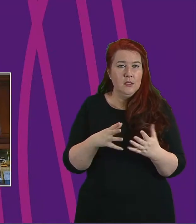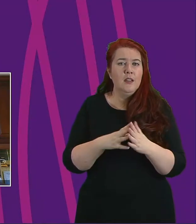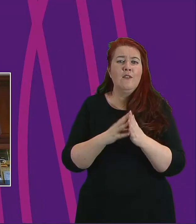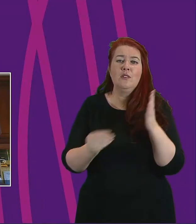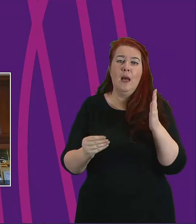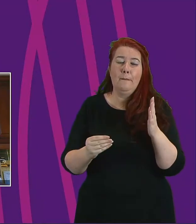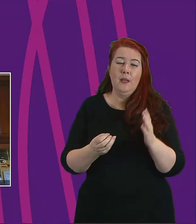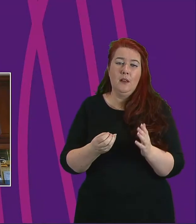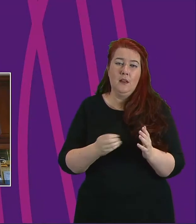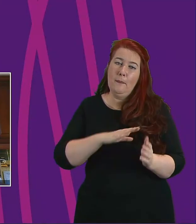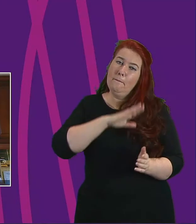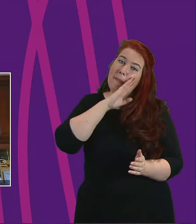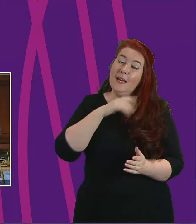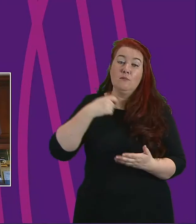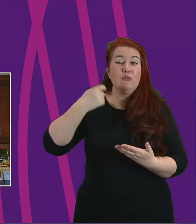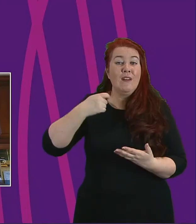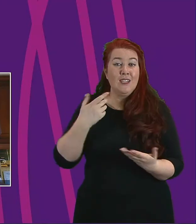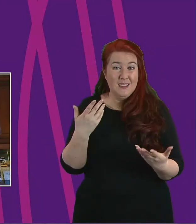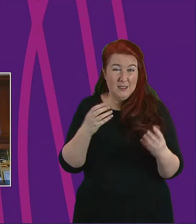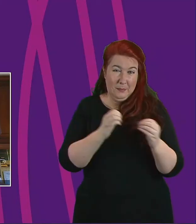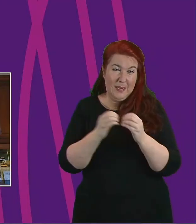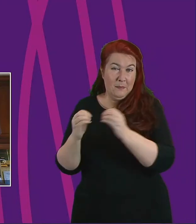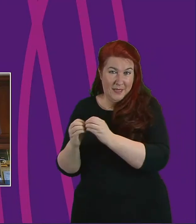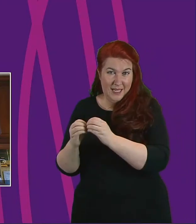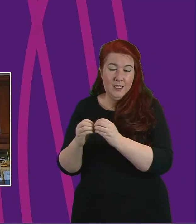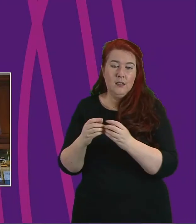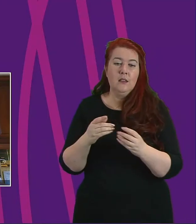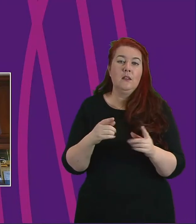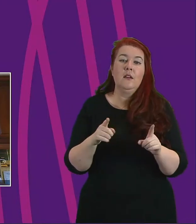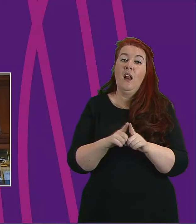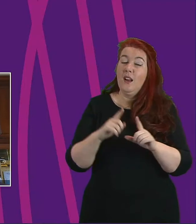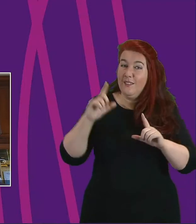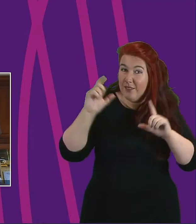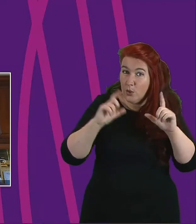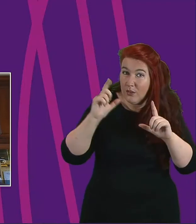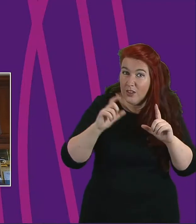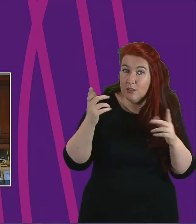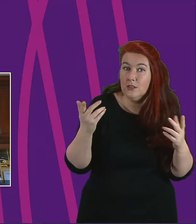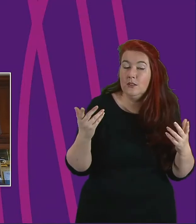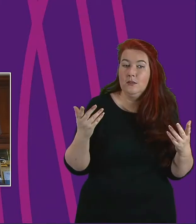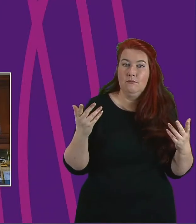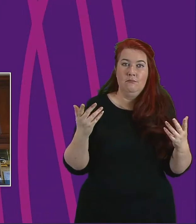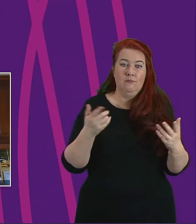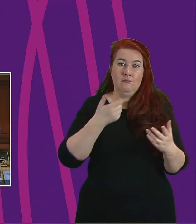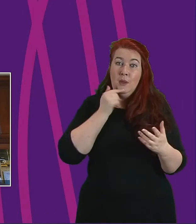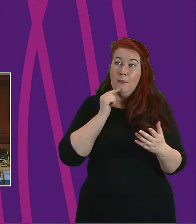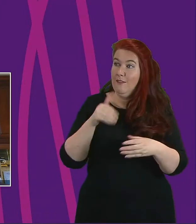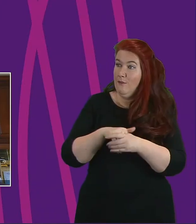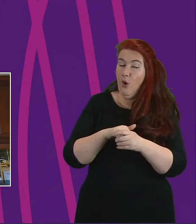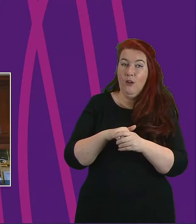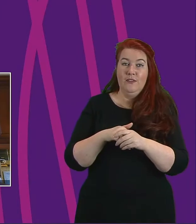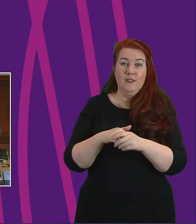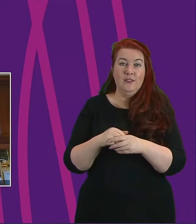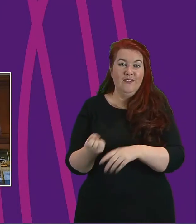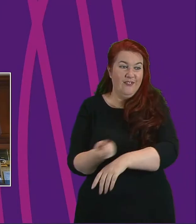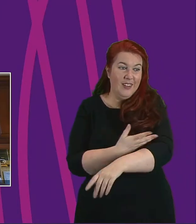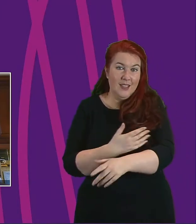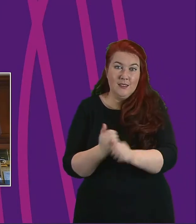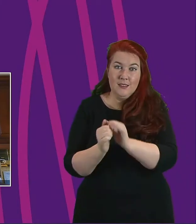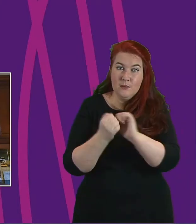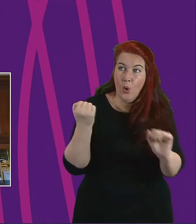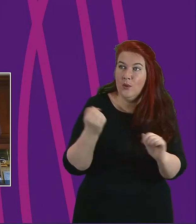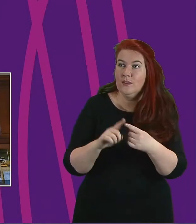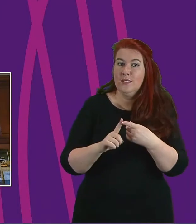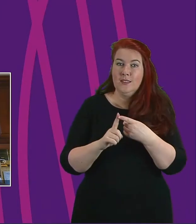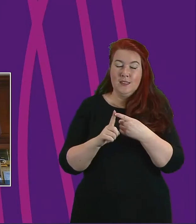and breakfasts establishments, the photographers, that those involved in field sports, amusement arcades,